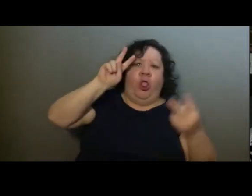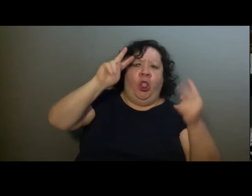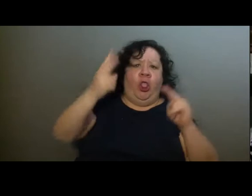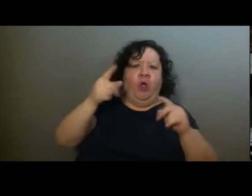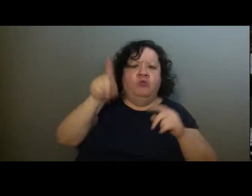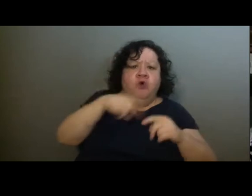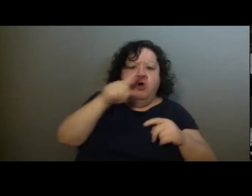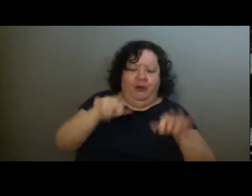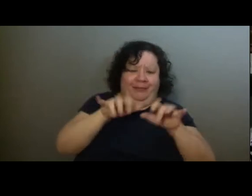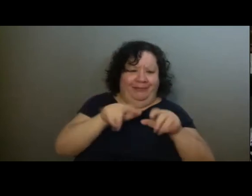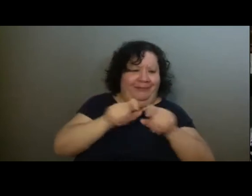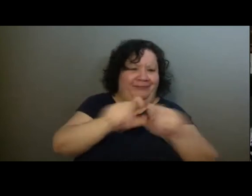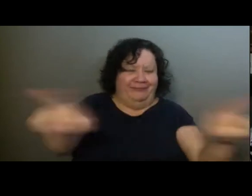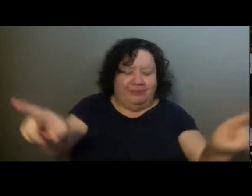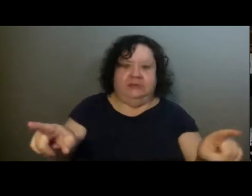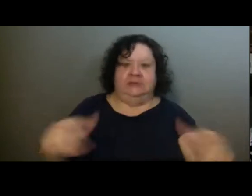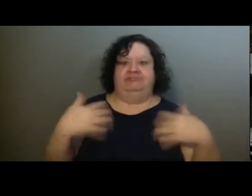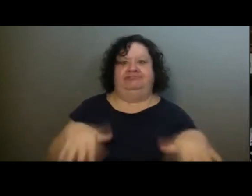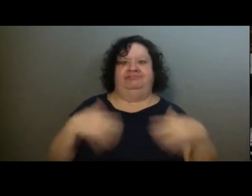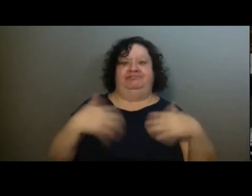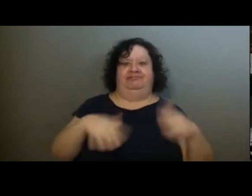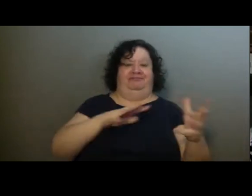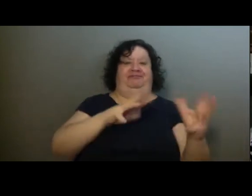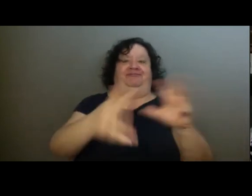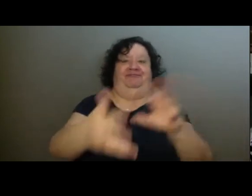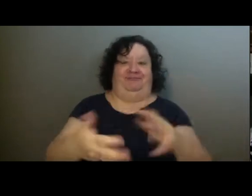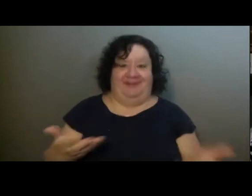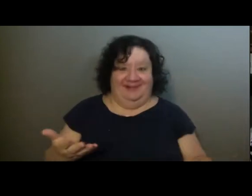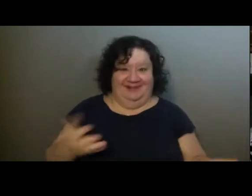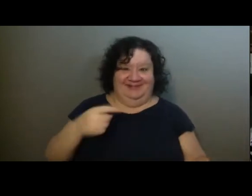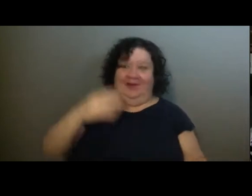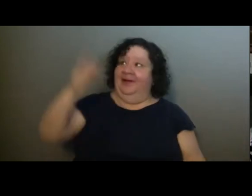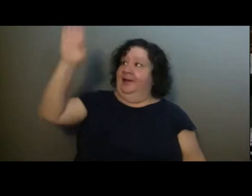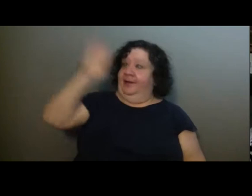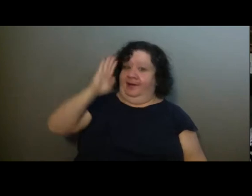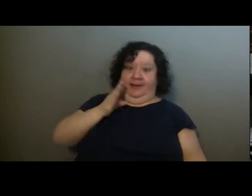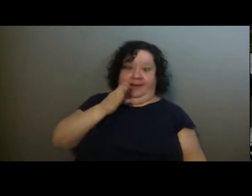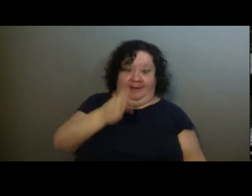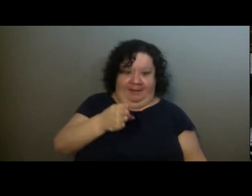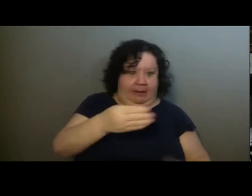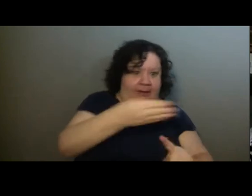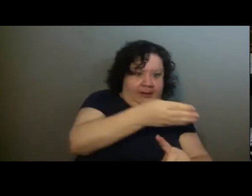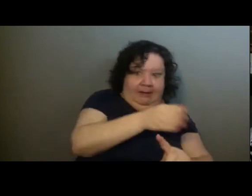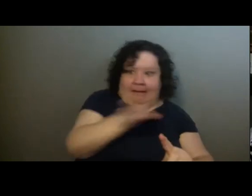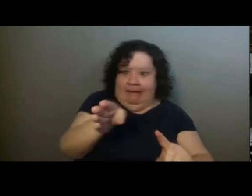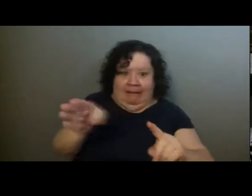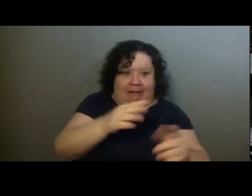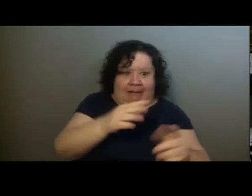cases, fourth-hand stories. As Miyoko has mentioned from Japan